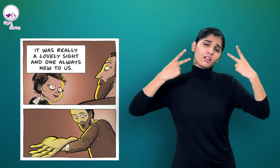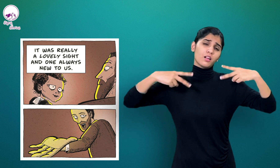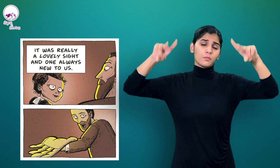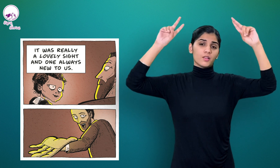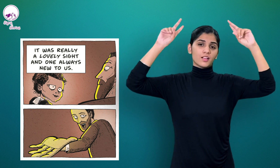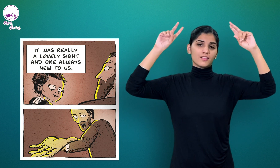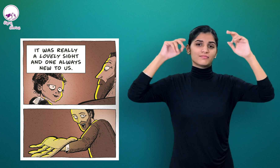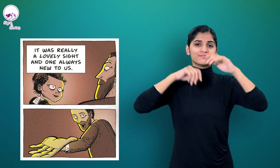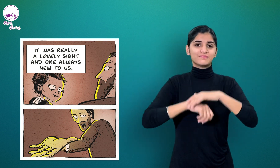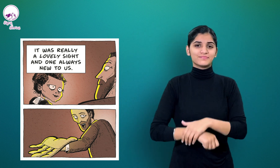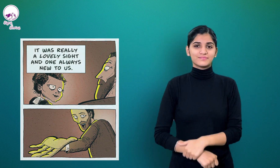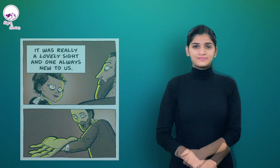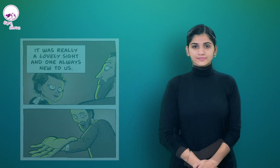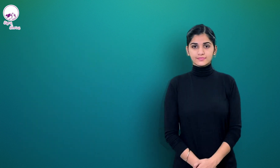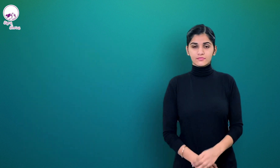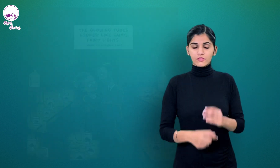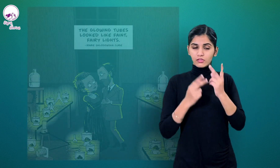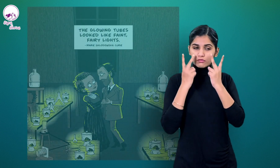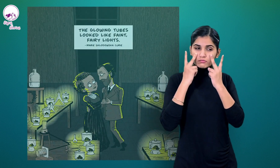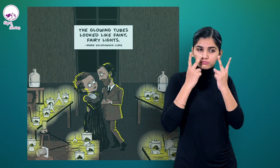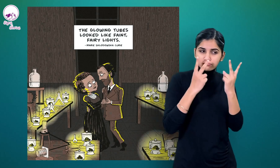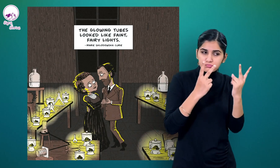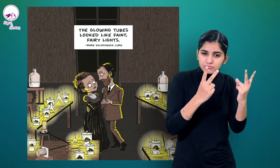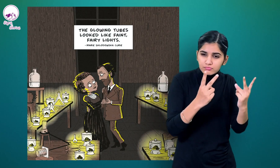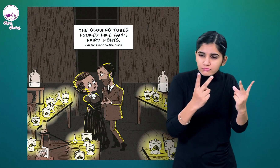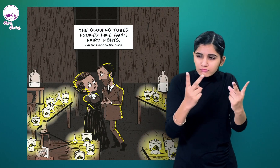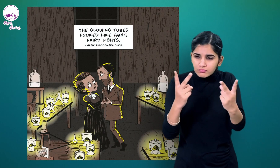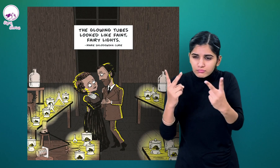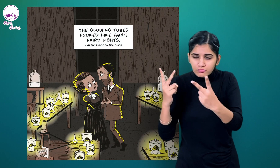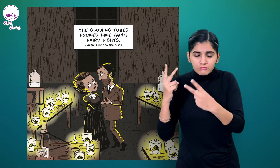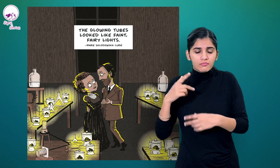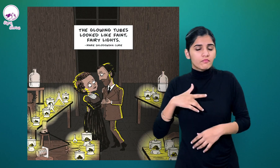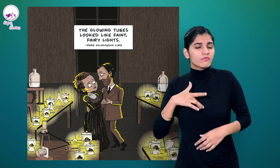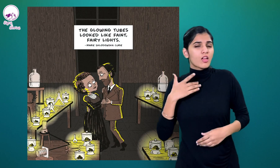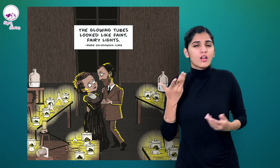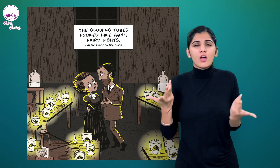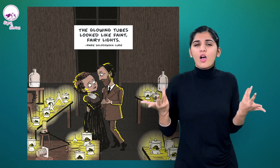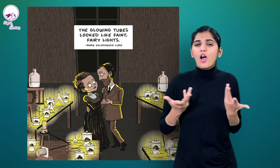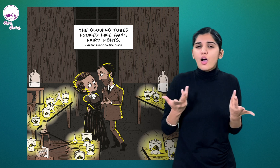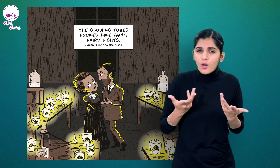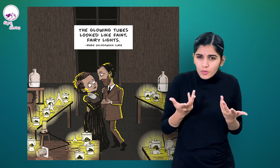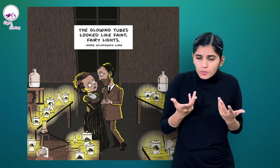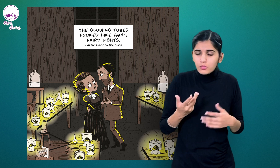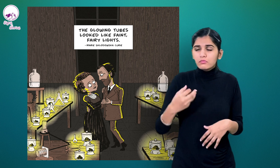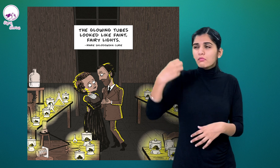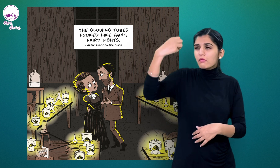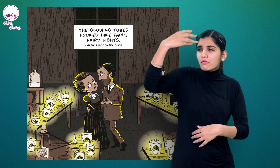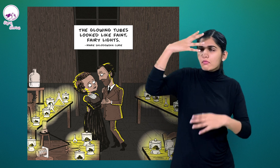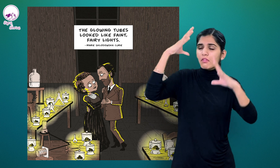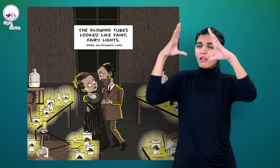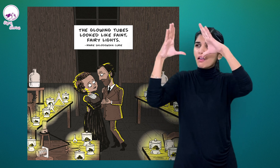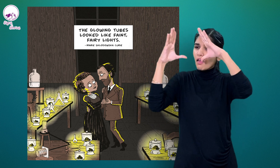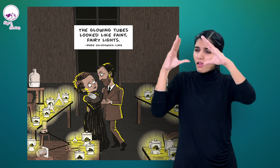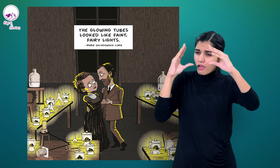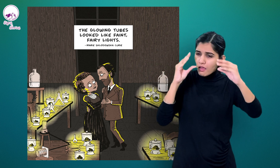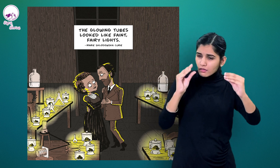to us. The glowing tubes looked like faint fairy